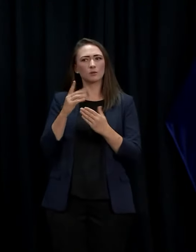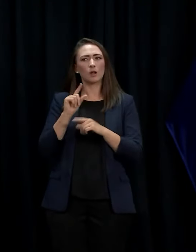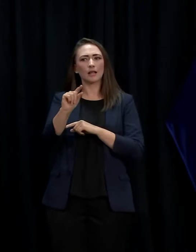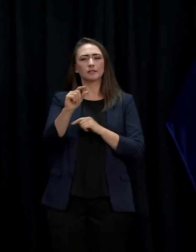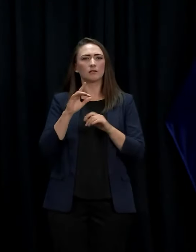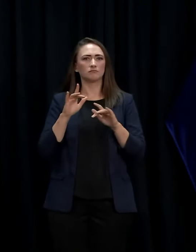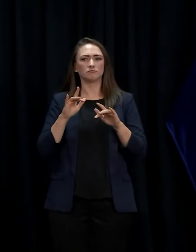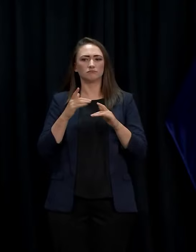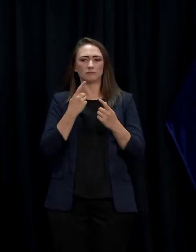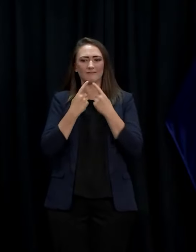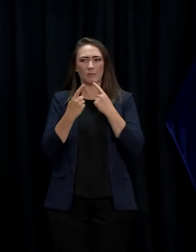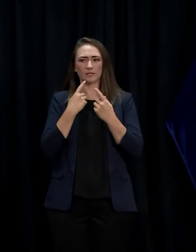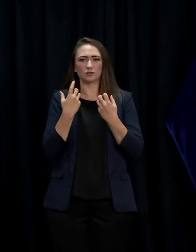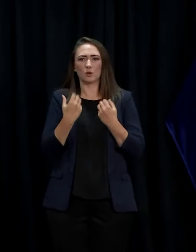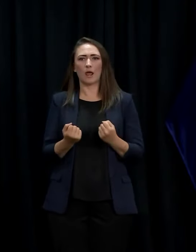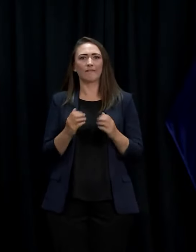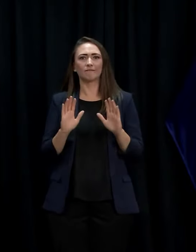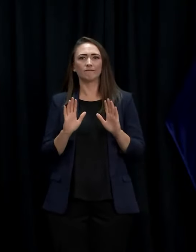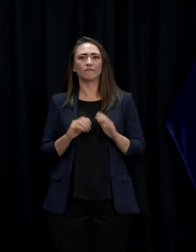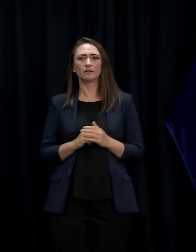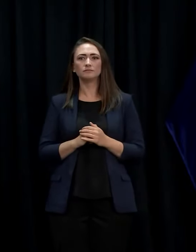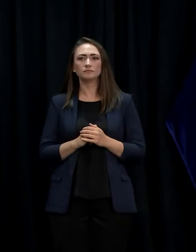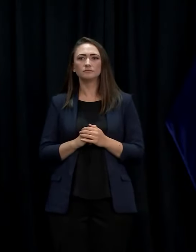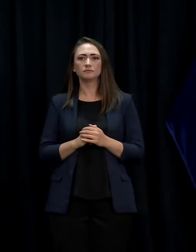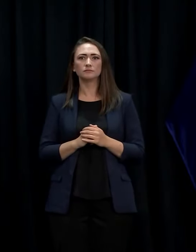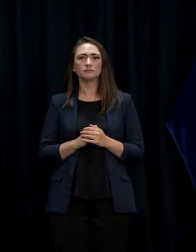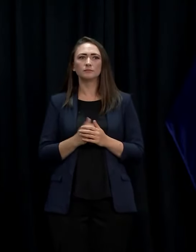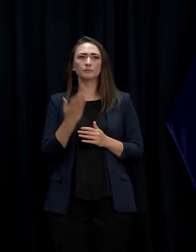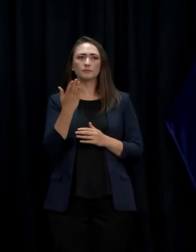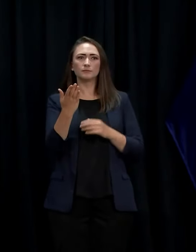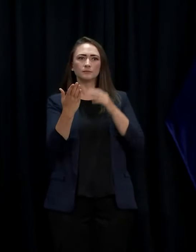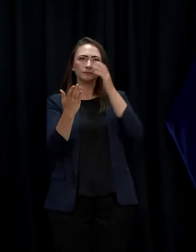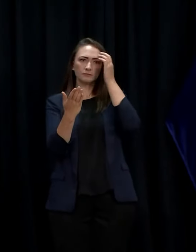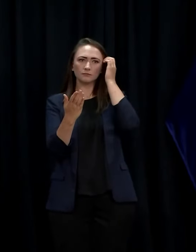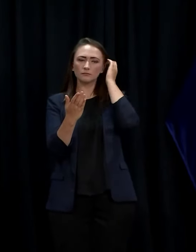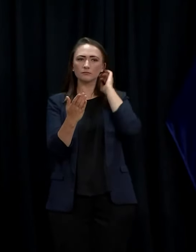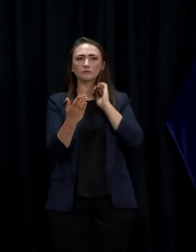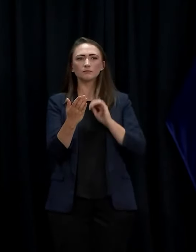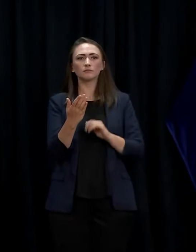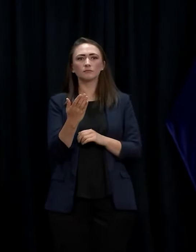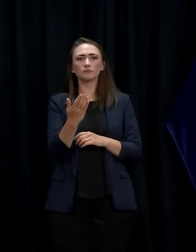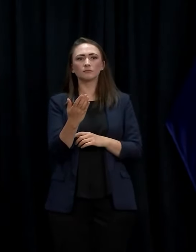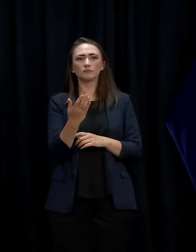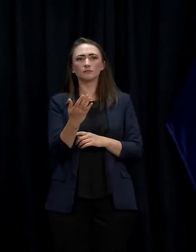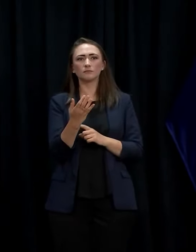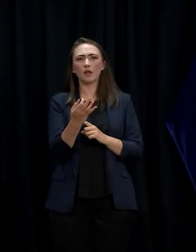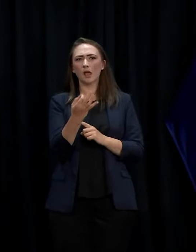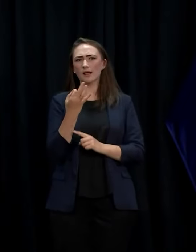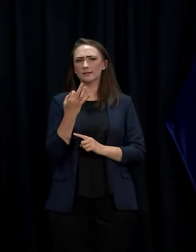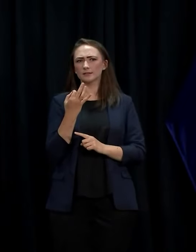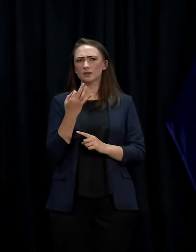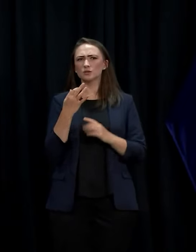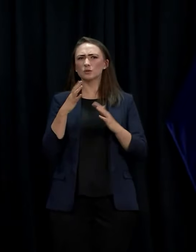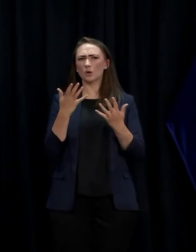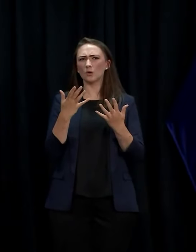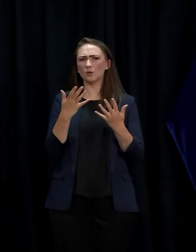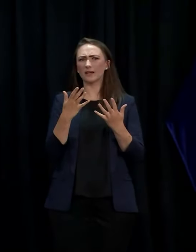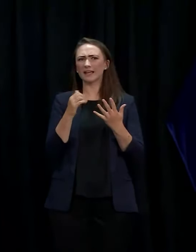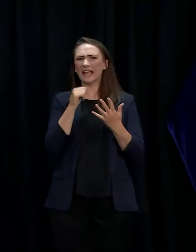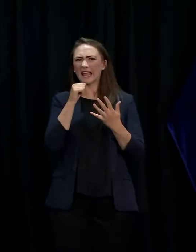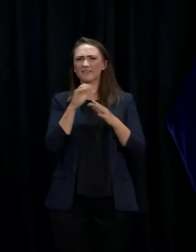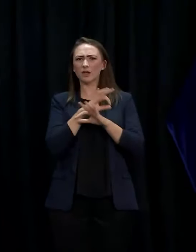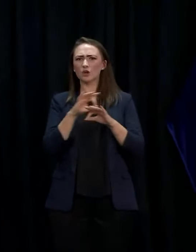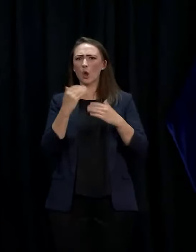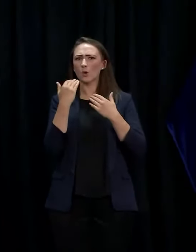it in front of me. All right, Joe. Gathering limits, then surely there's no seated separated. What's that? If there's no